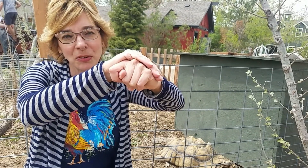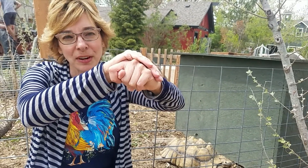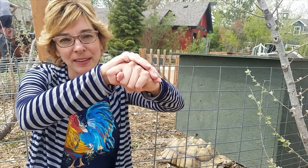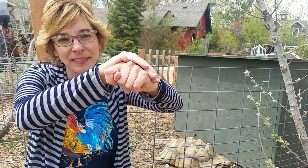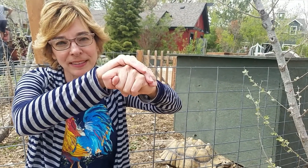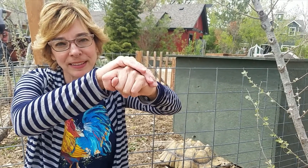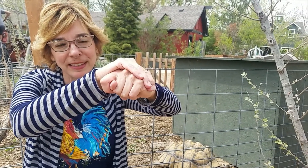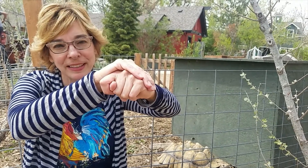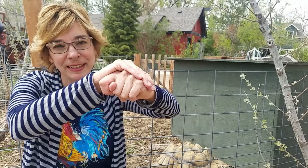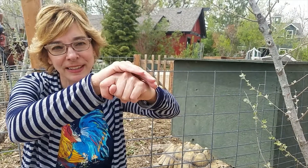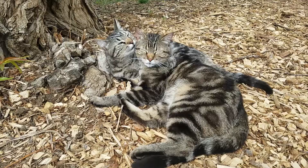Tortoise.